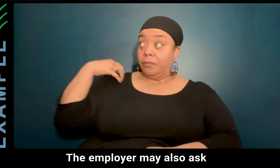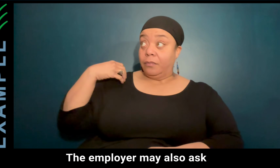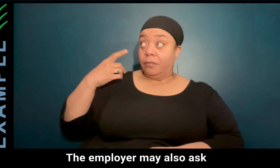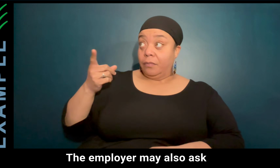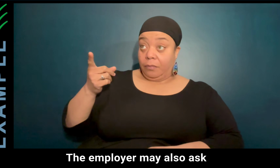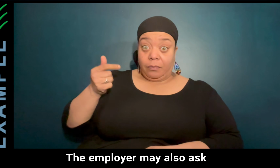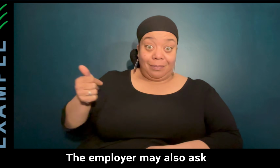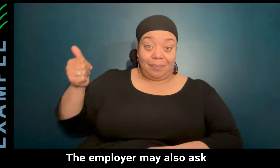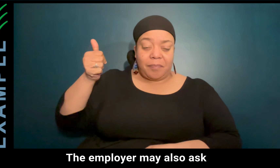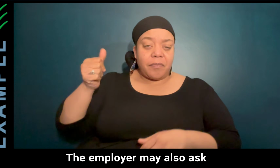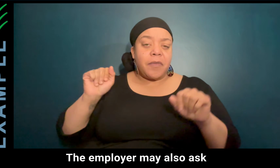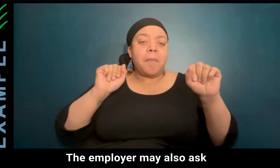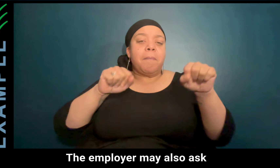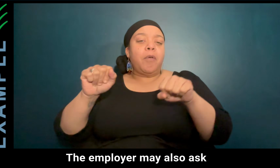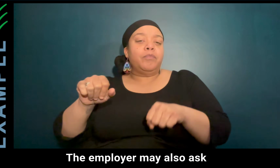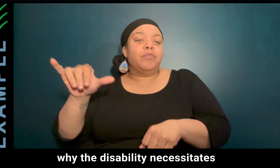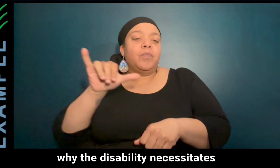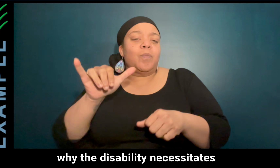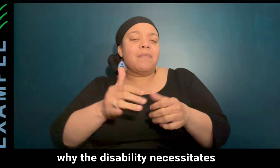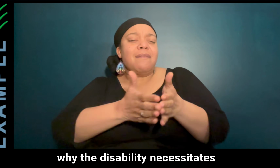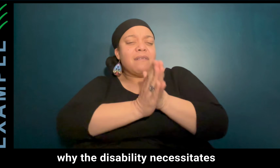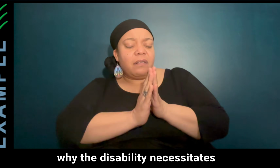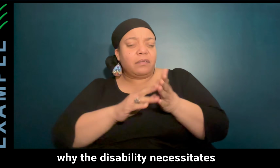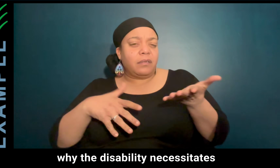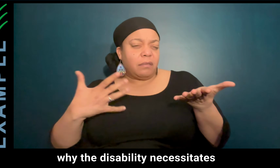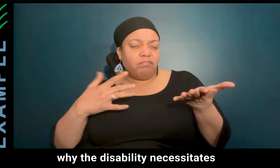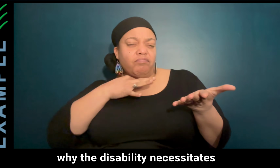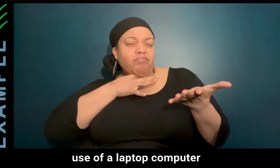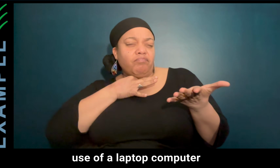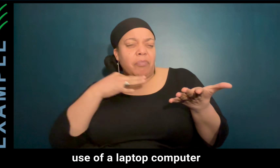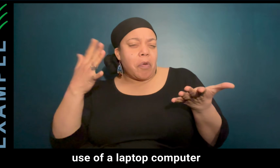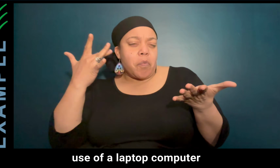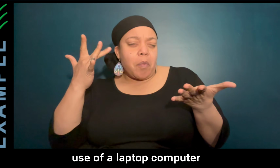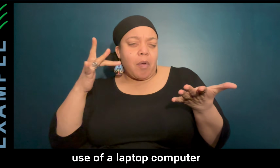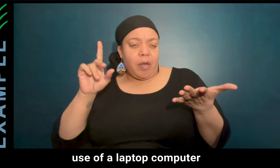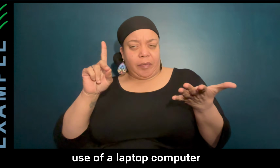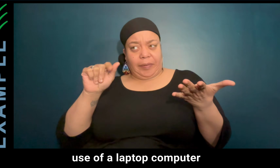The employer may also ask why the disability necessitates use of a laptop computer,